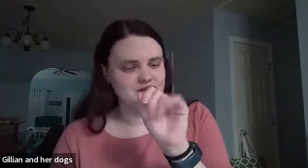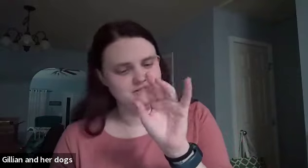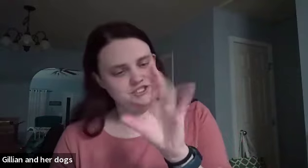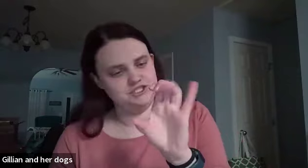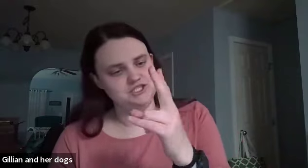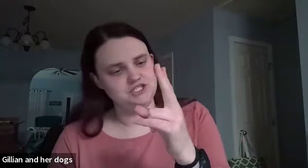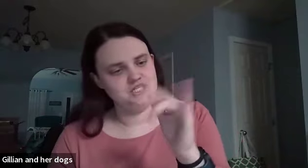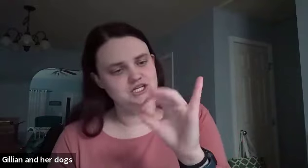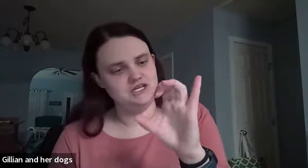spelled.